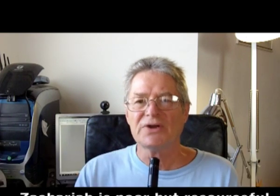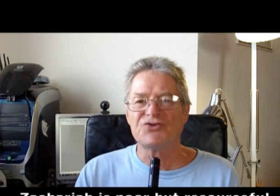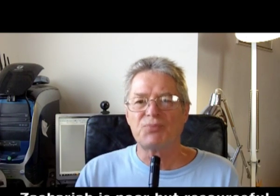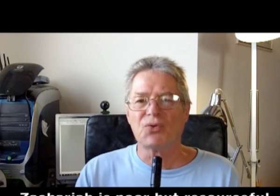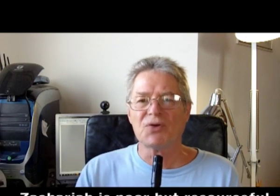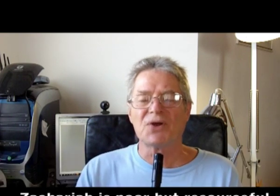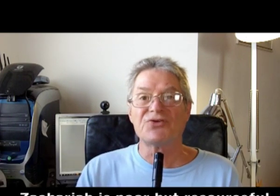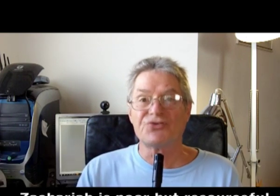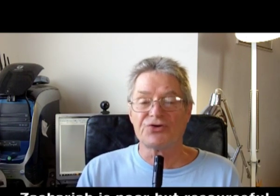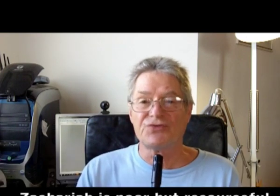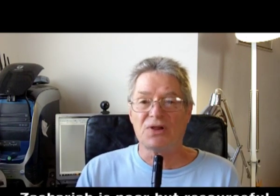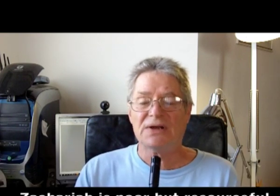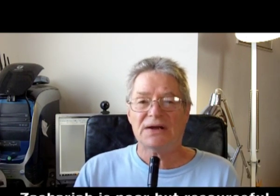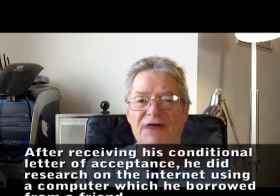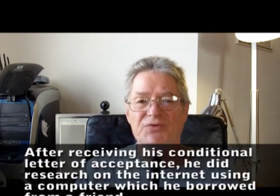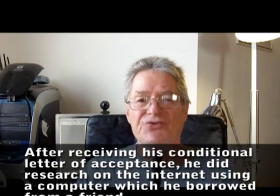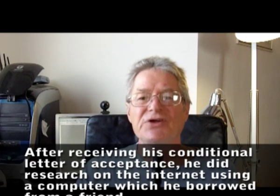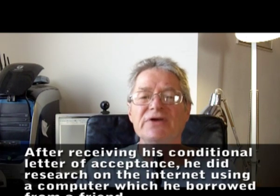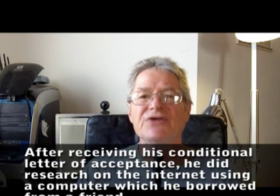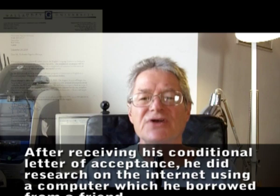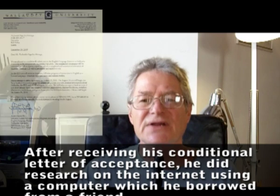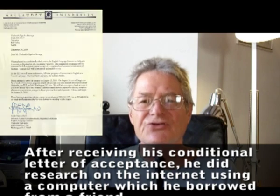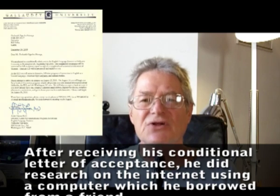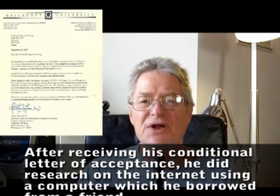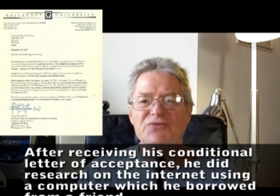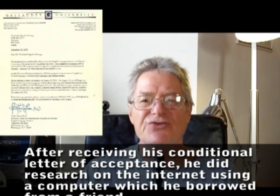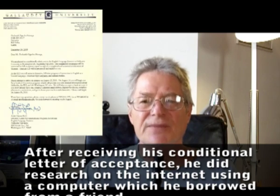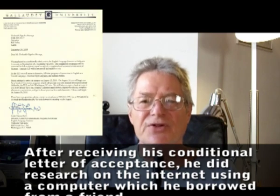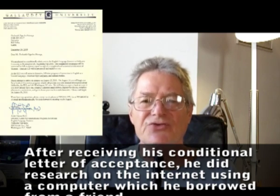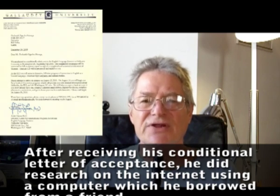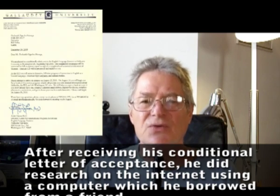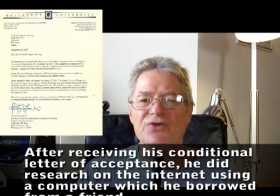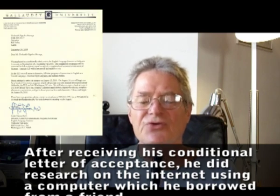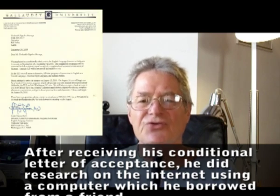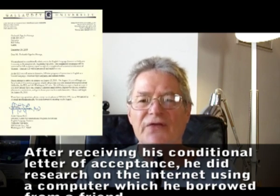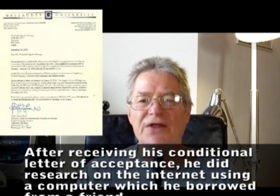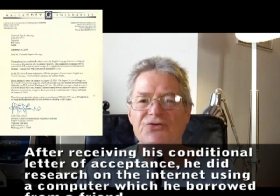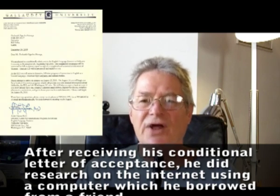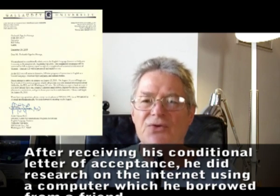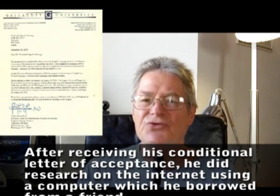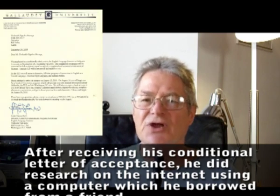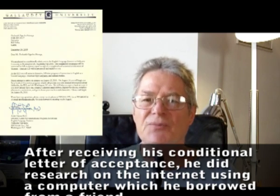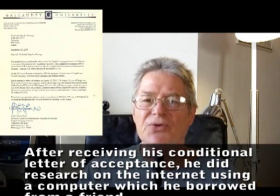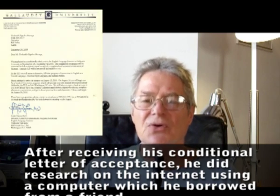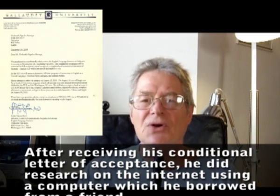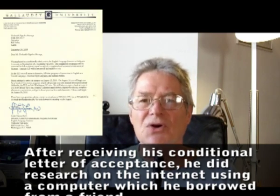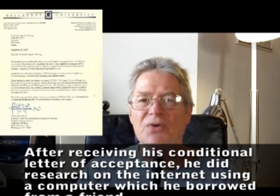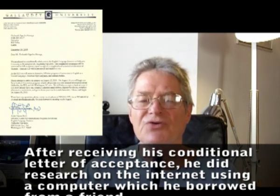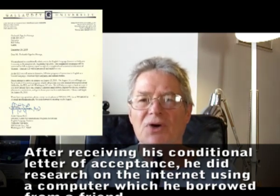Zachariah is poor but resourceful. After receiving his conditional letter of acceptance, he did research on the internet using a computer which he